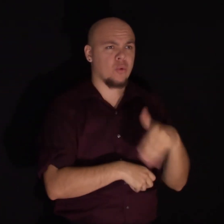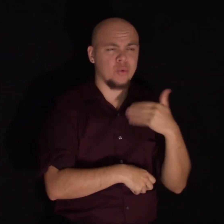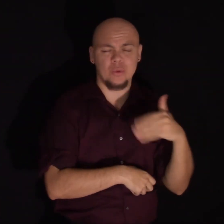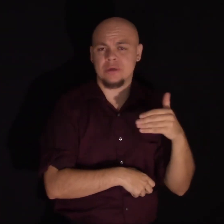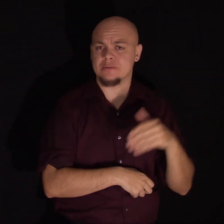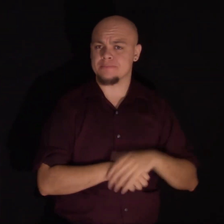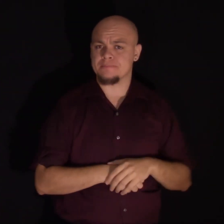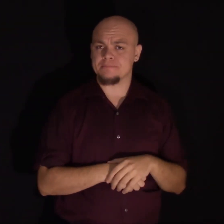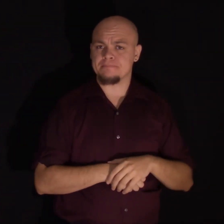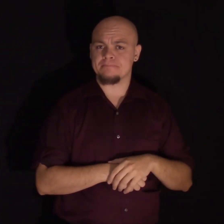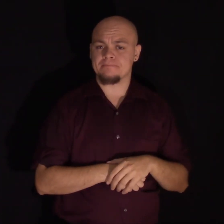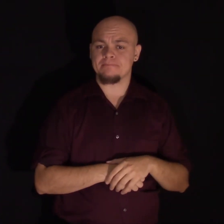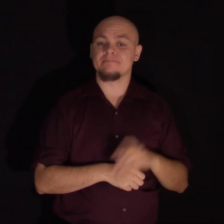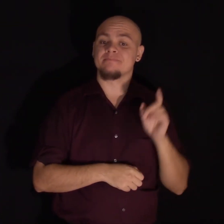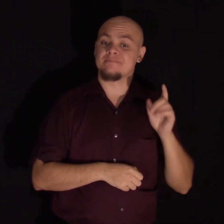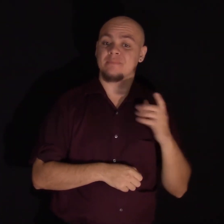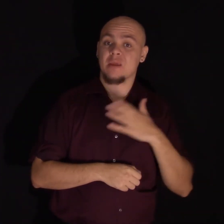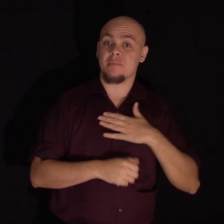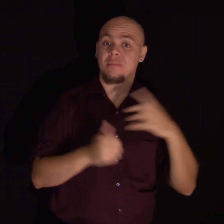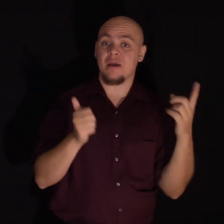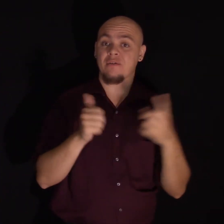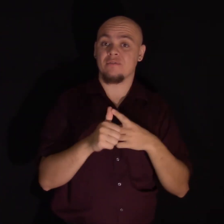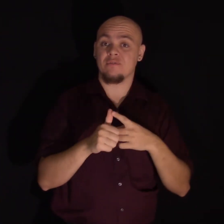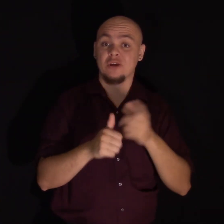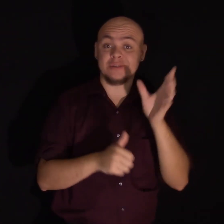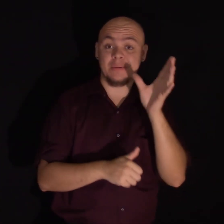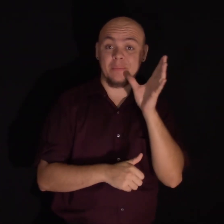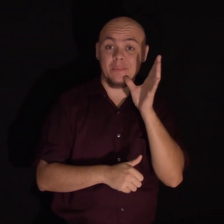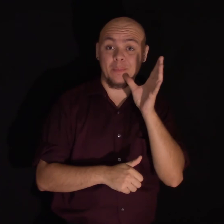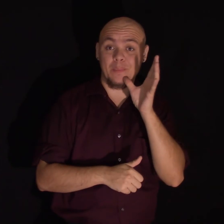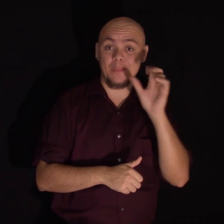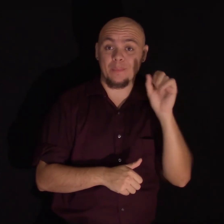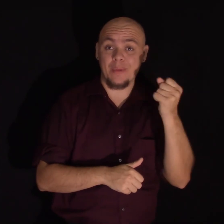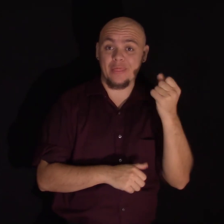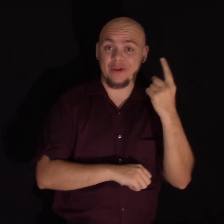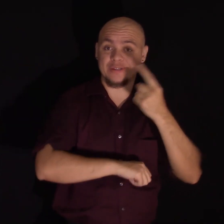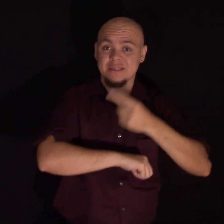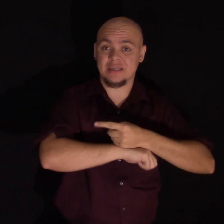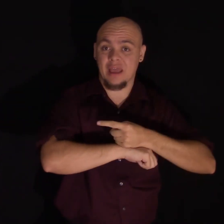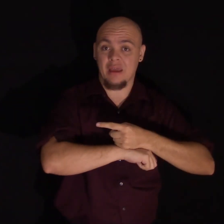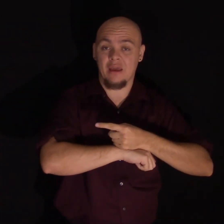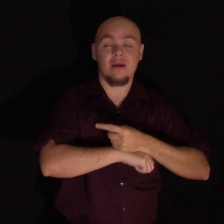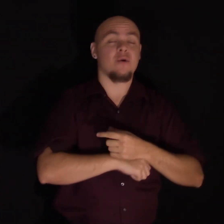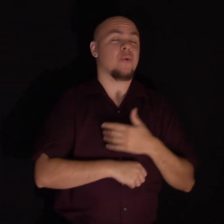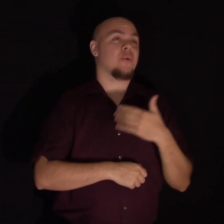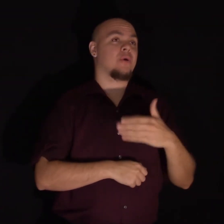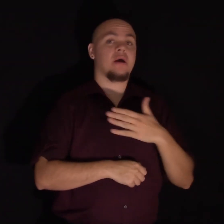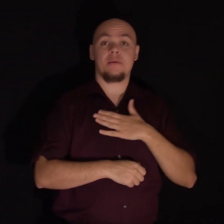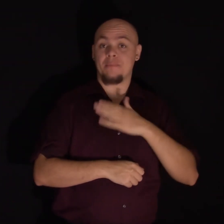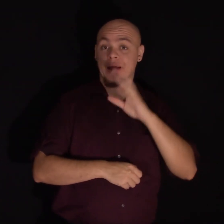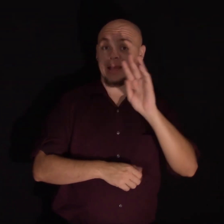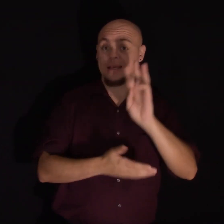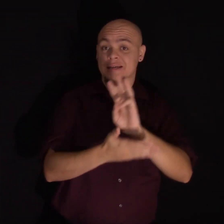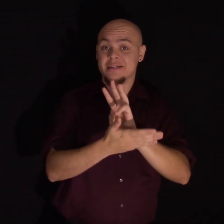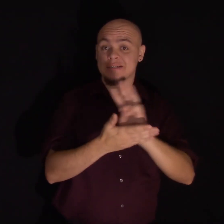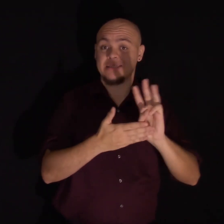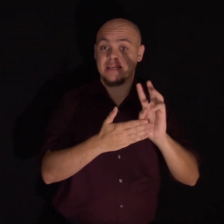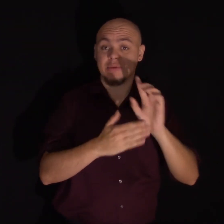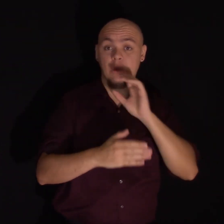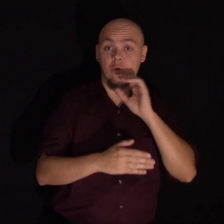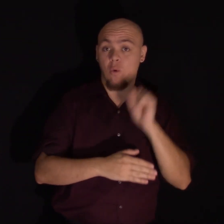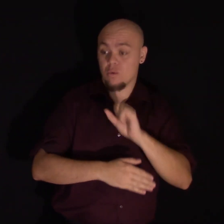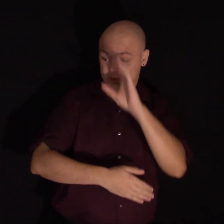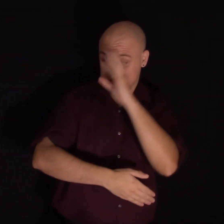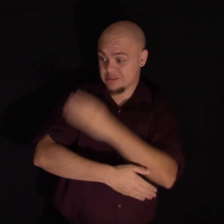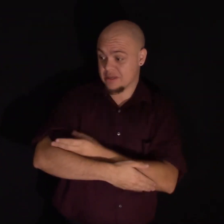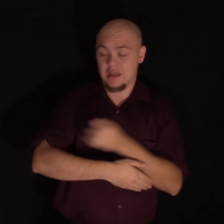You see, it also happened to fall on my first Mother's Day. I was away from my 6-week-old son, surrounded by male